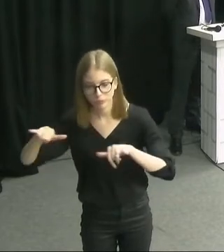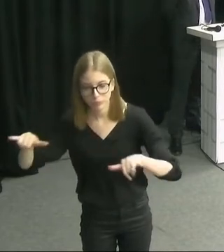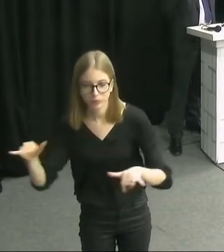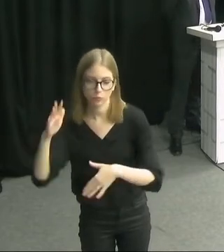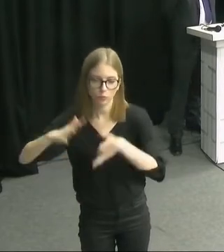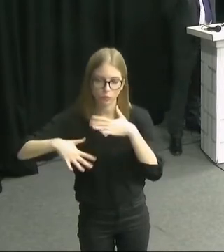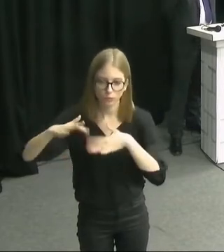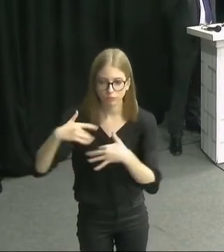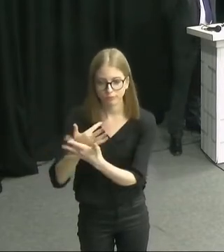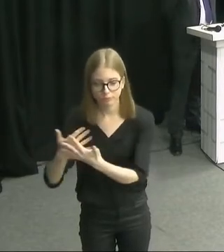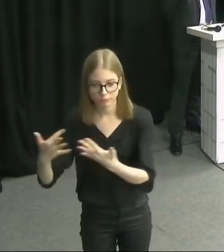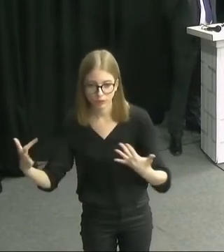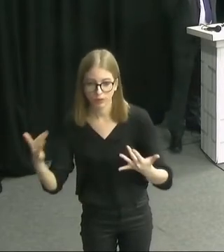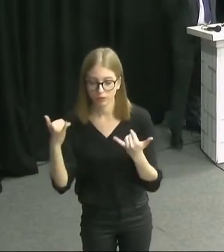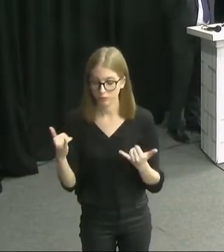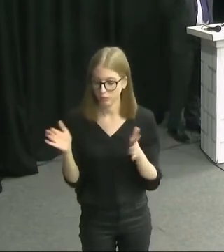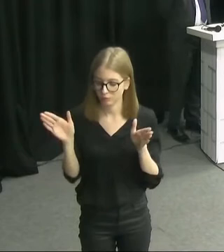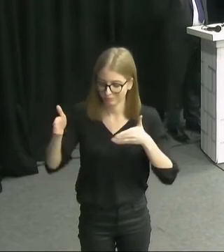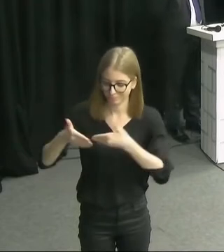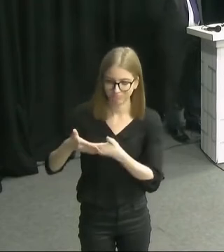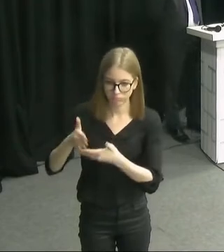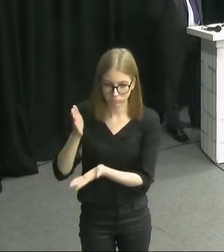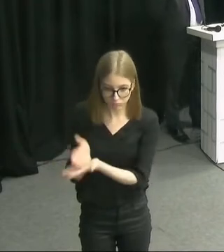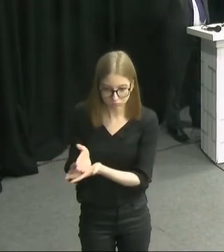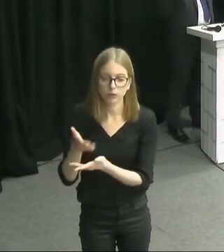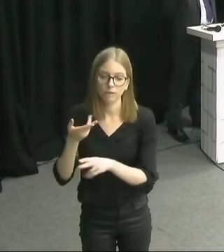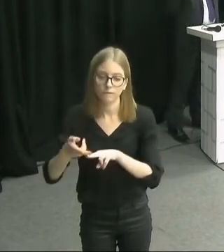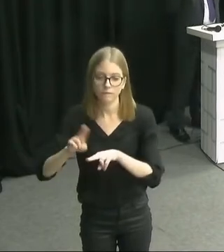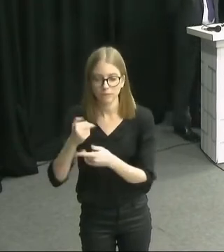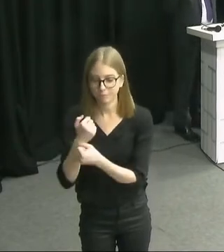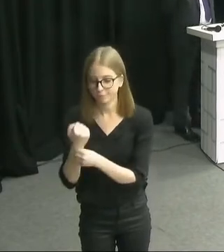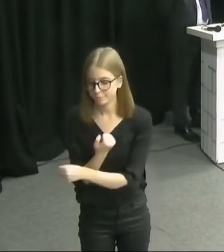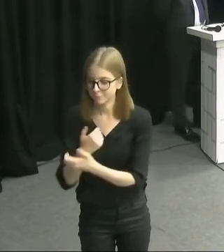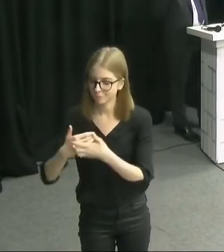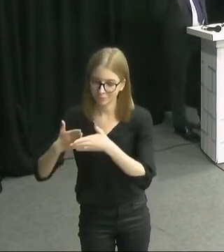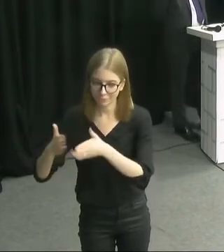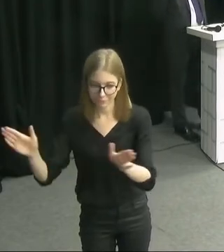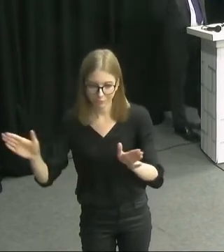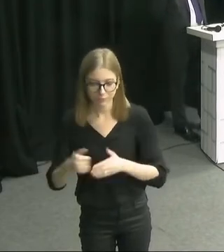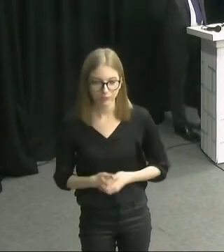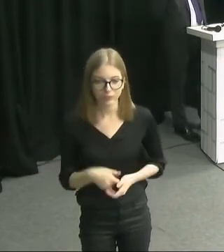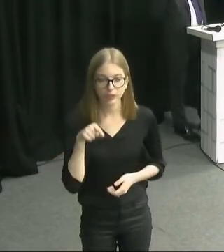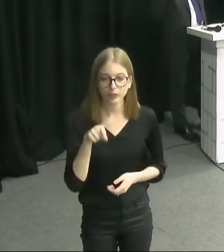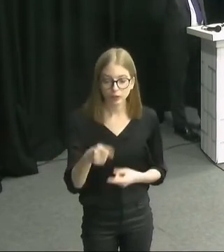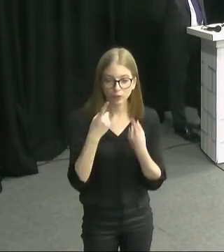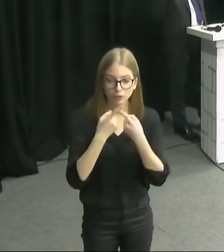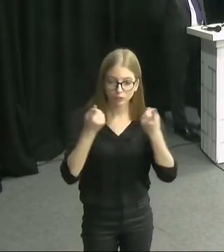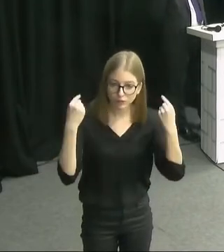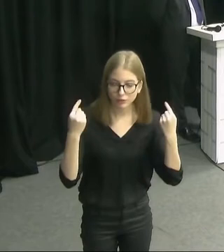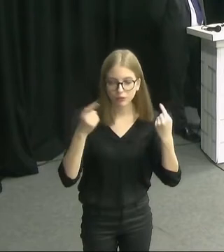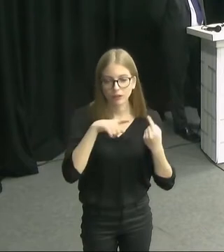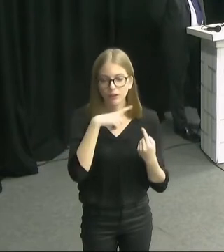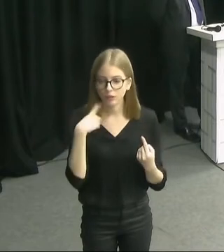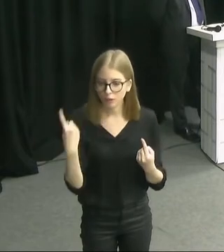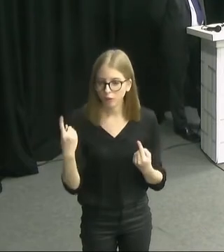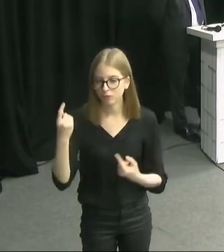As a colleague has mentioned, the mentality is sometimes a bit too closed. We should open up. We should open up on university. Also,